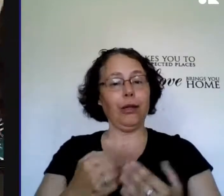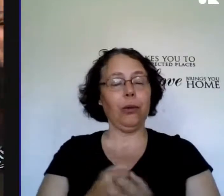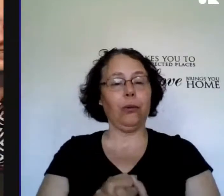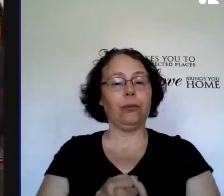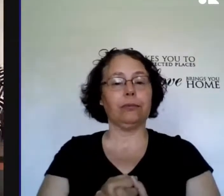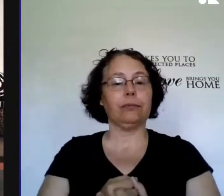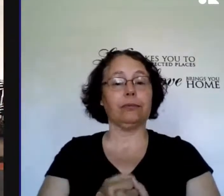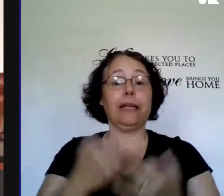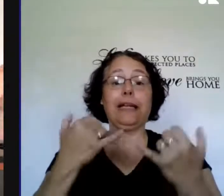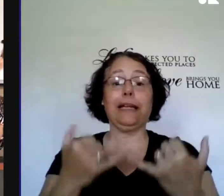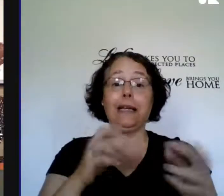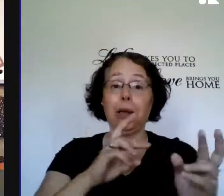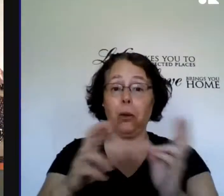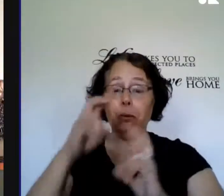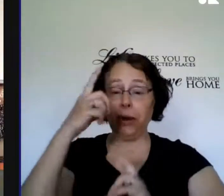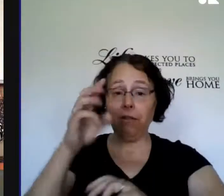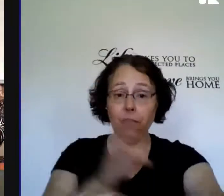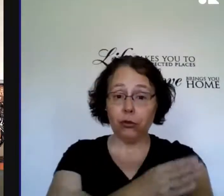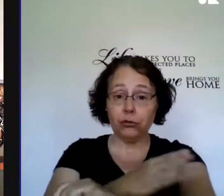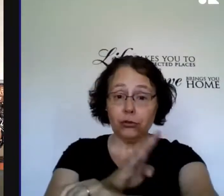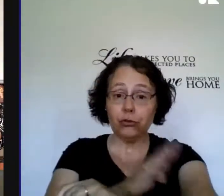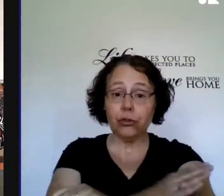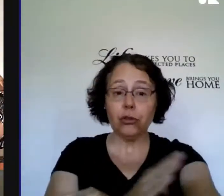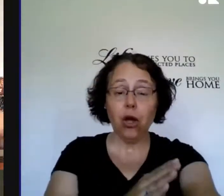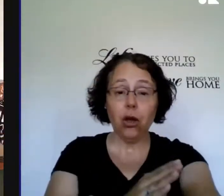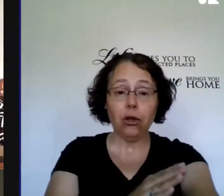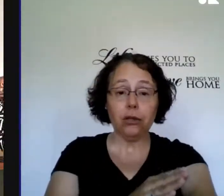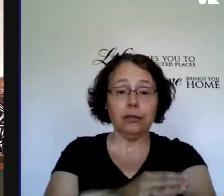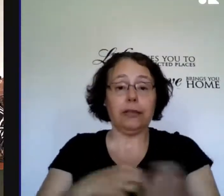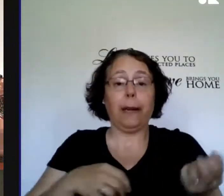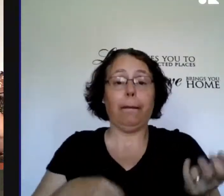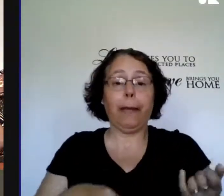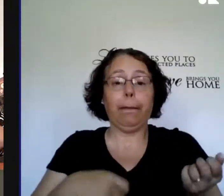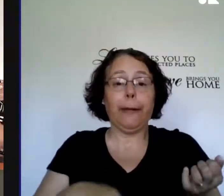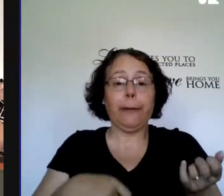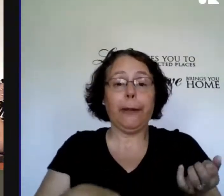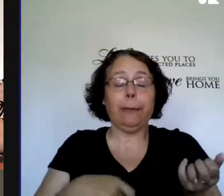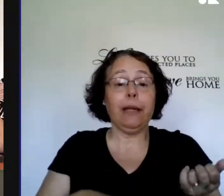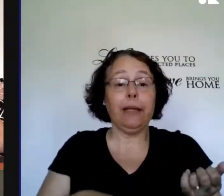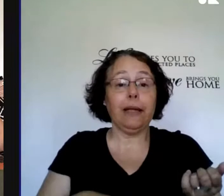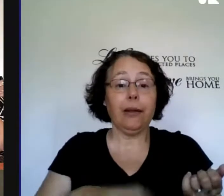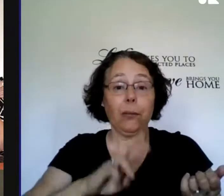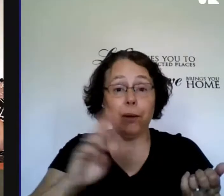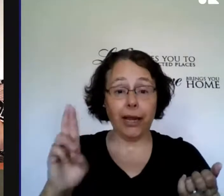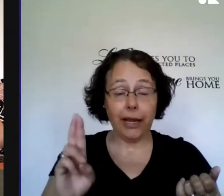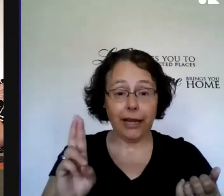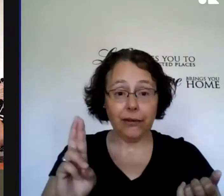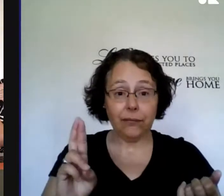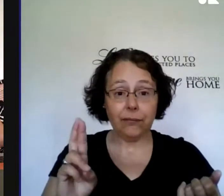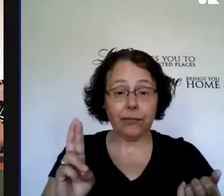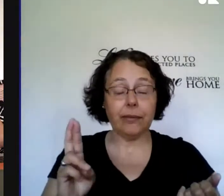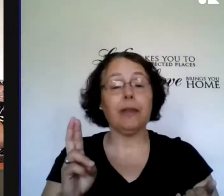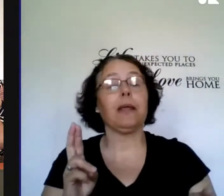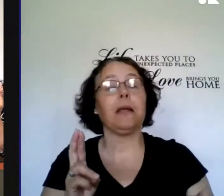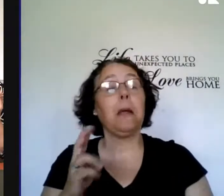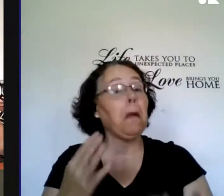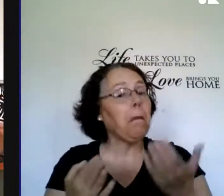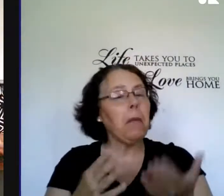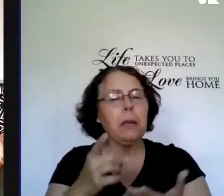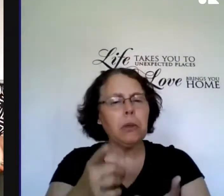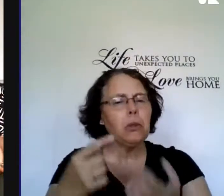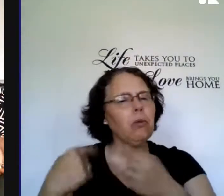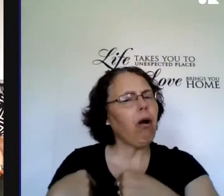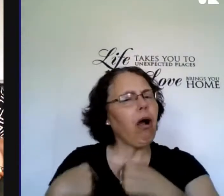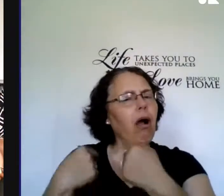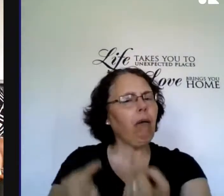our ukulele and we'll sing a song together. This song is one you probably know.